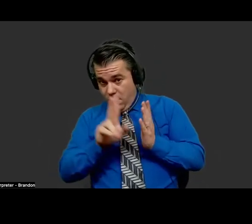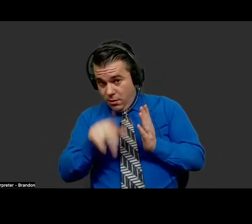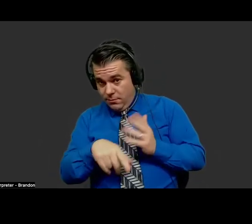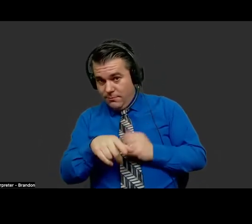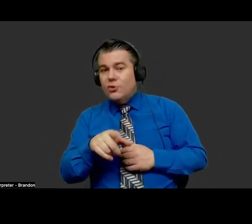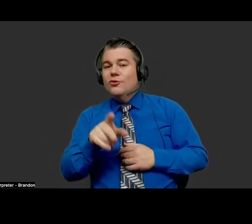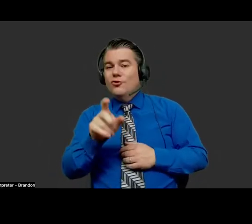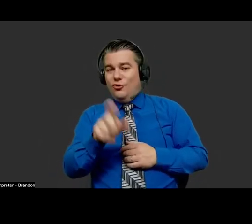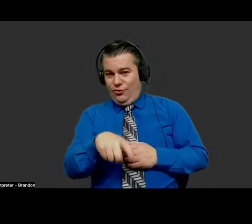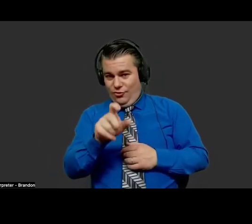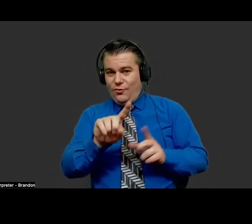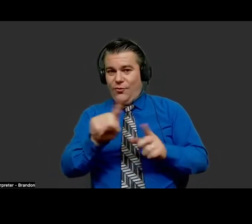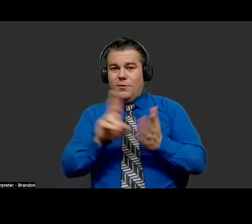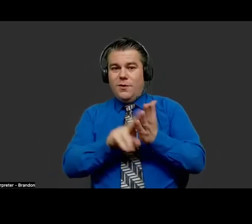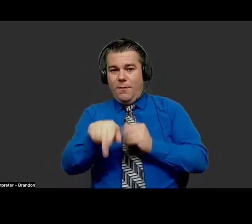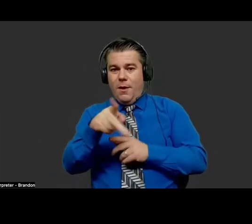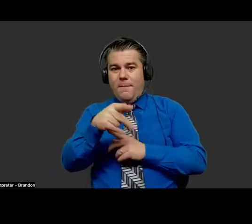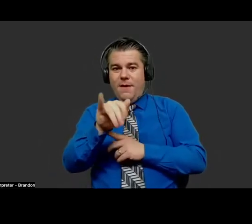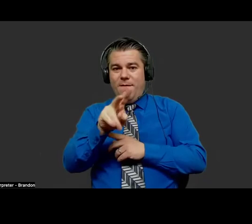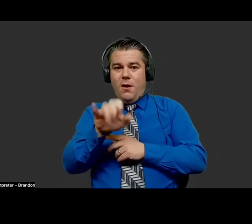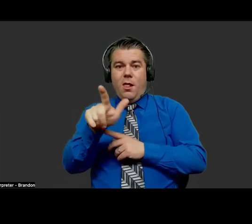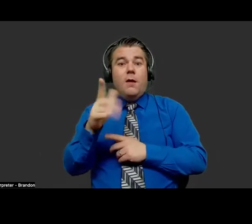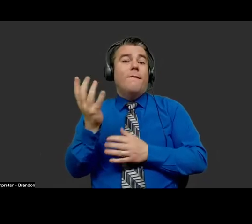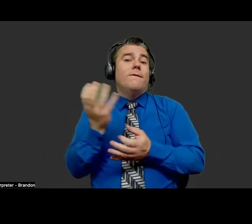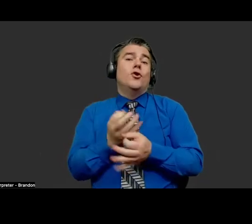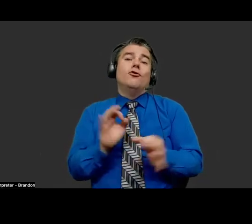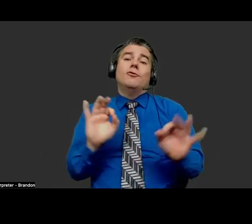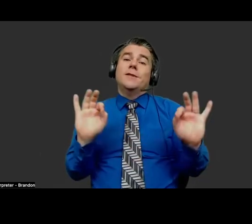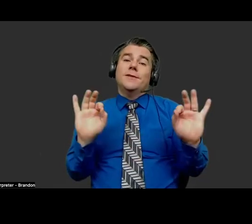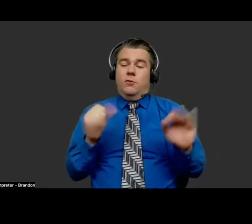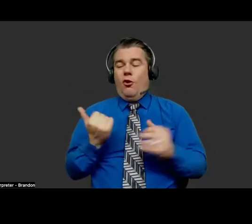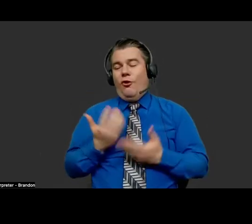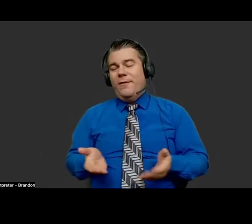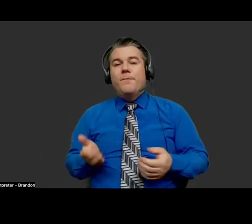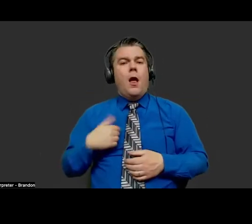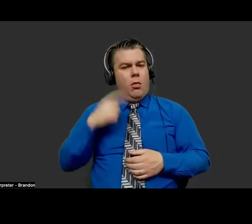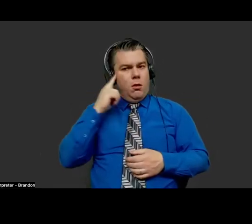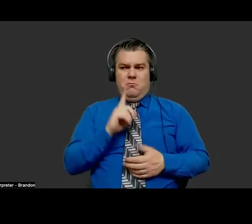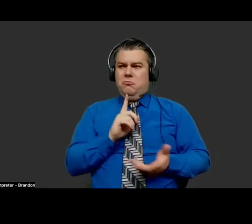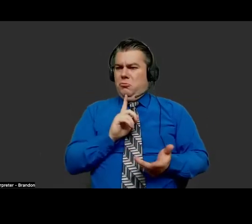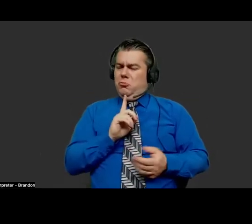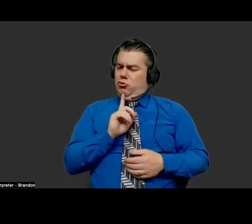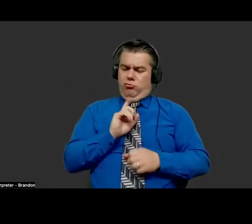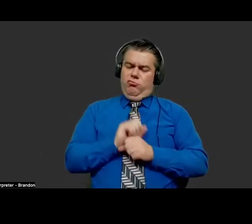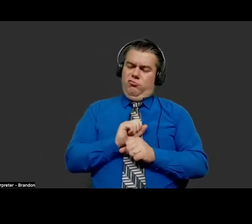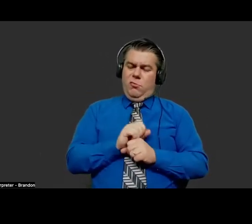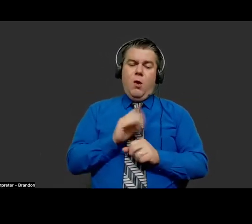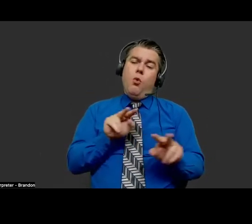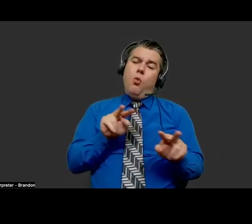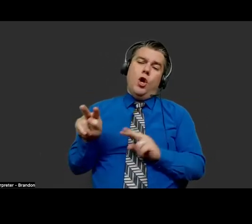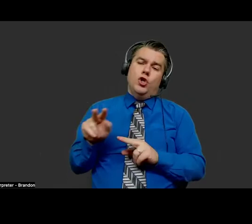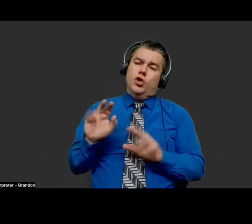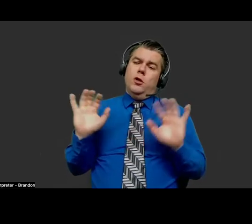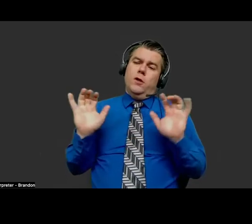to go sign up for Pivotal because it's free. This is the other thing. I thought for sure as I was watching convention that they were going